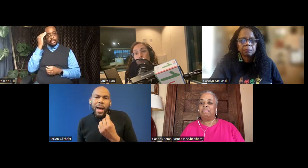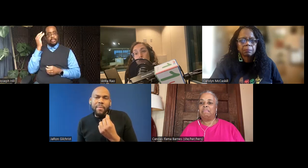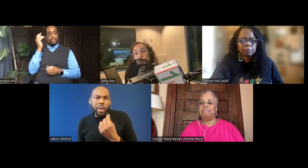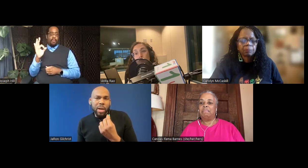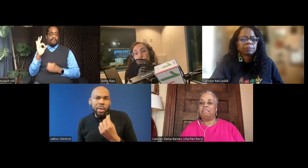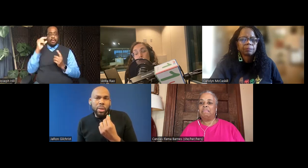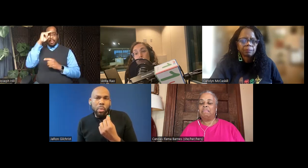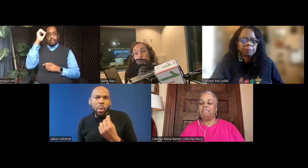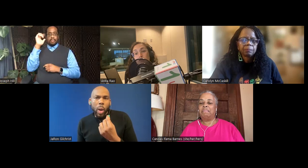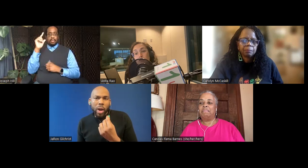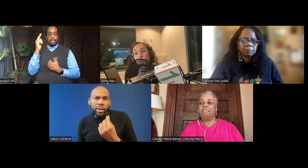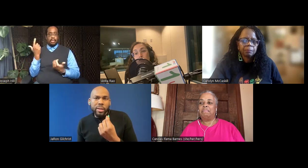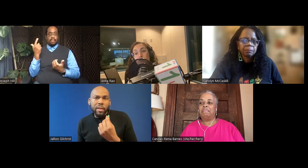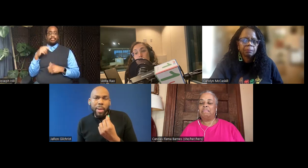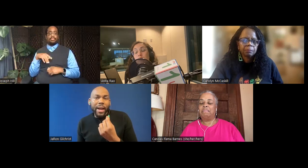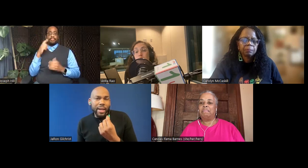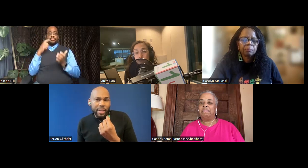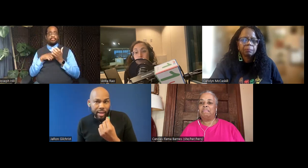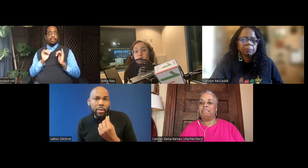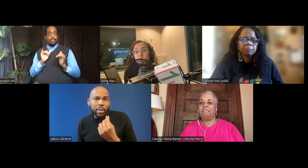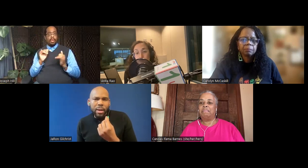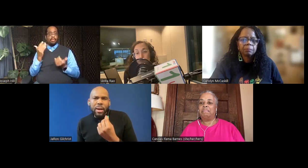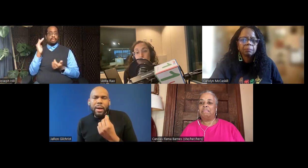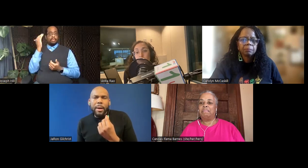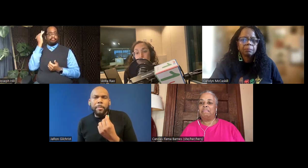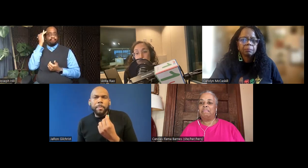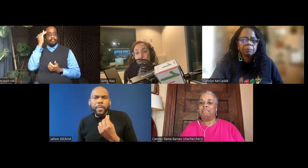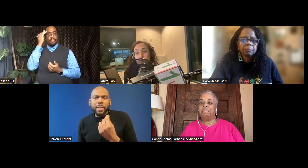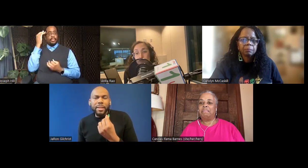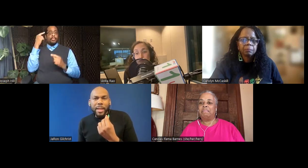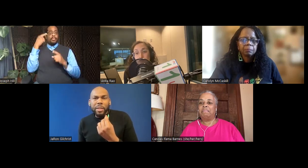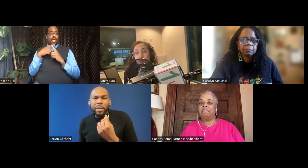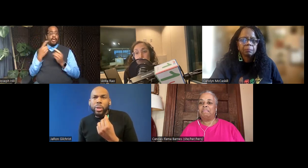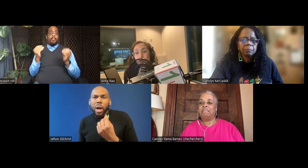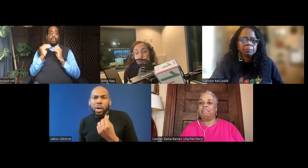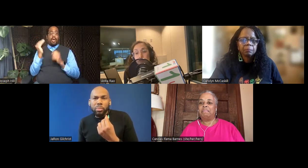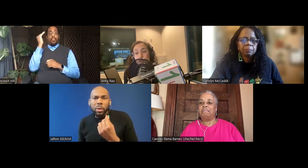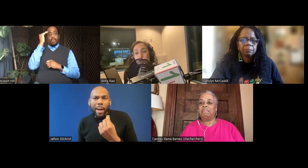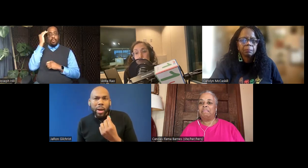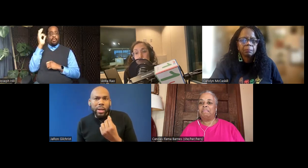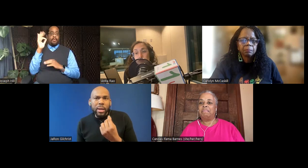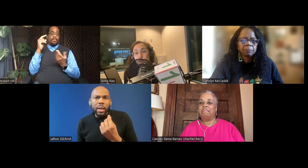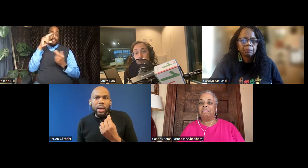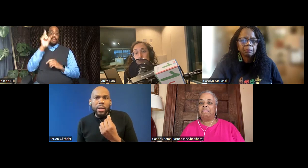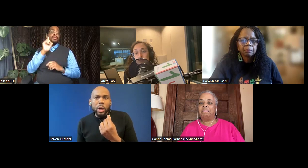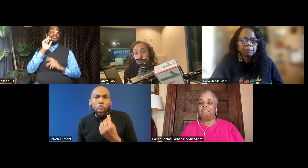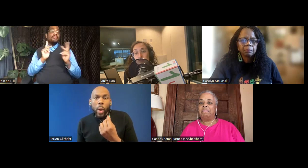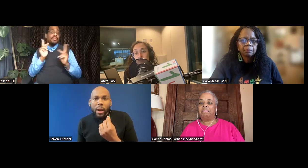lot of them coming with more awareness of Black ASL. They seem to be more knowledgeable about it and